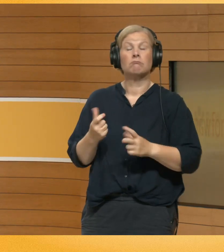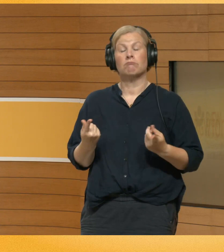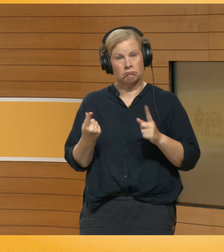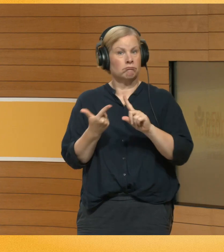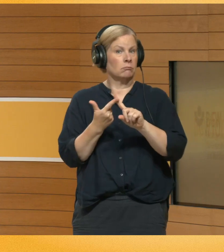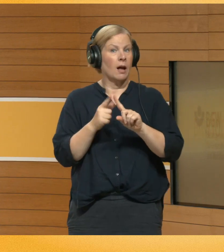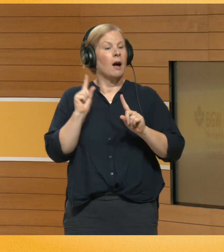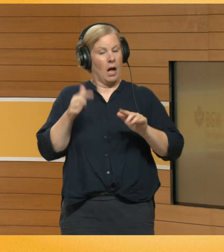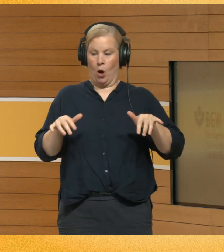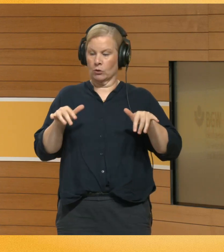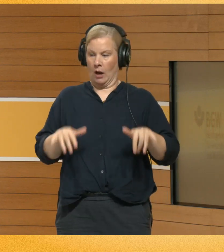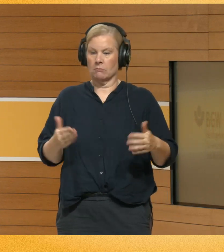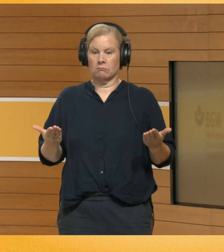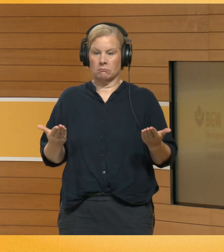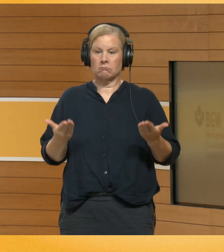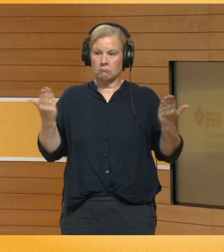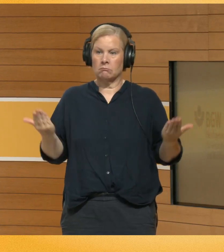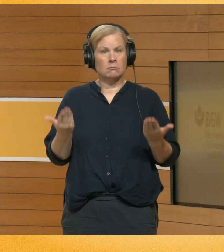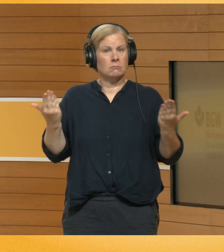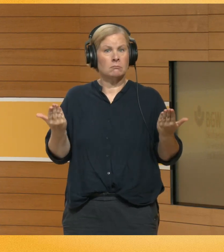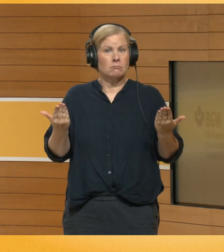times like this.